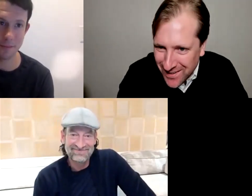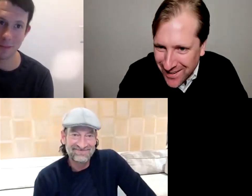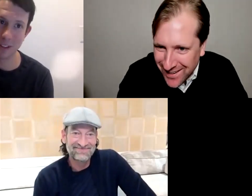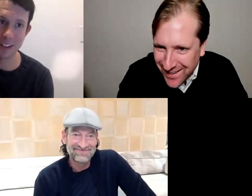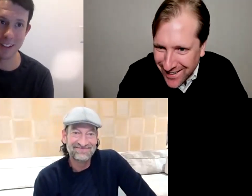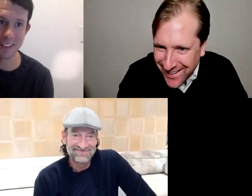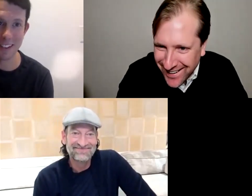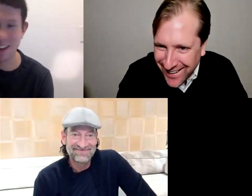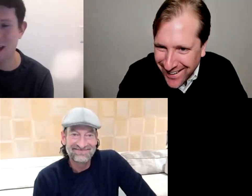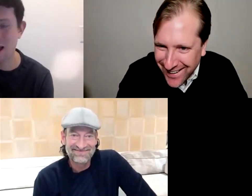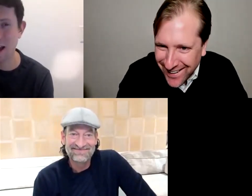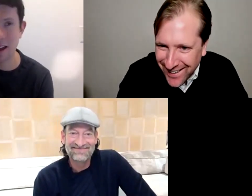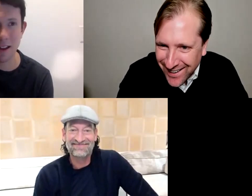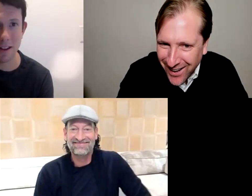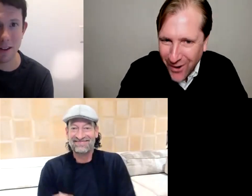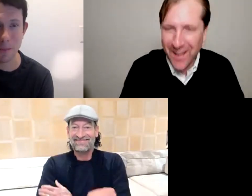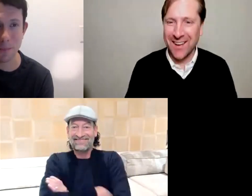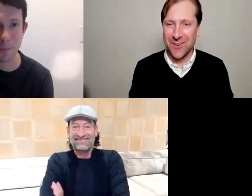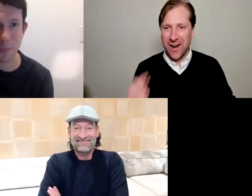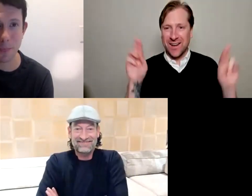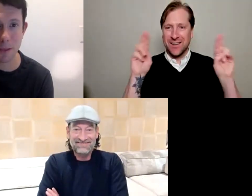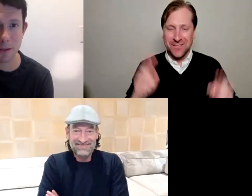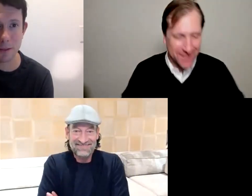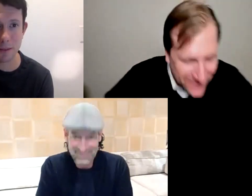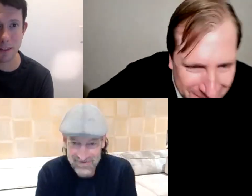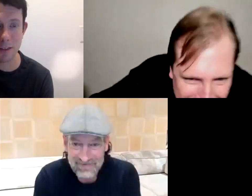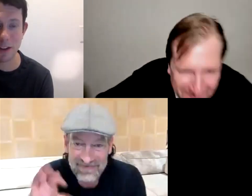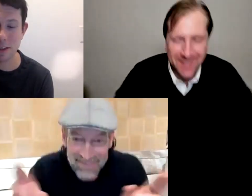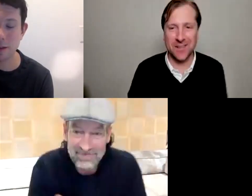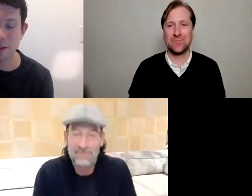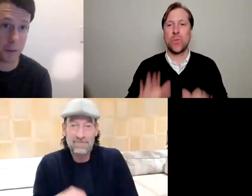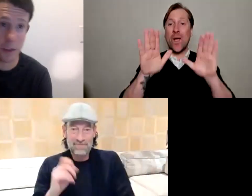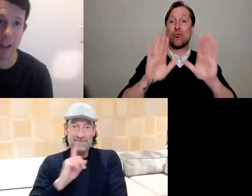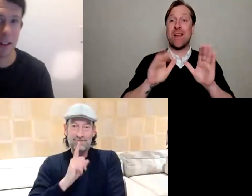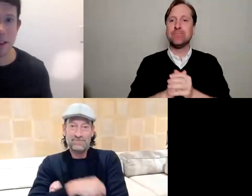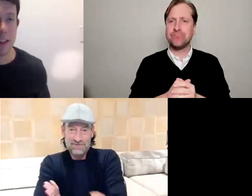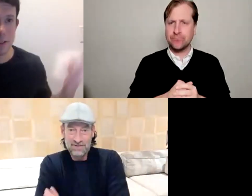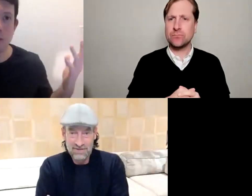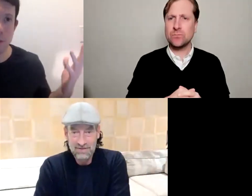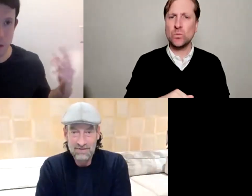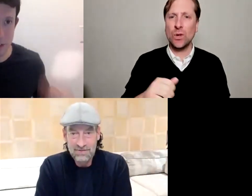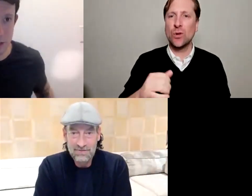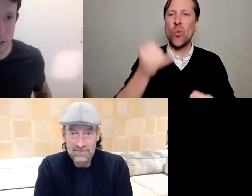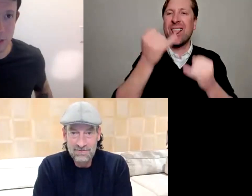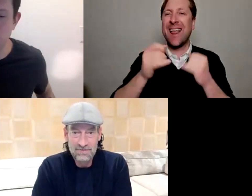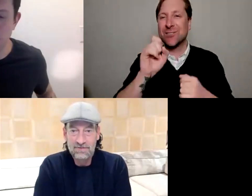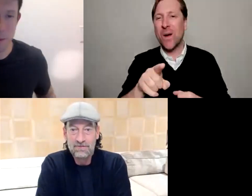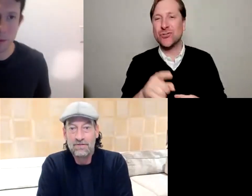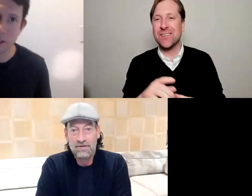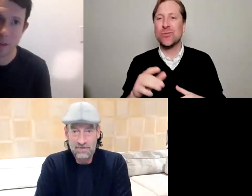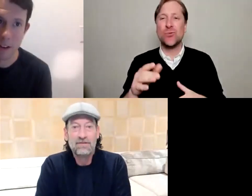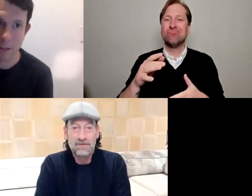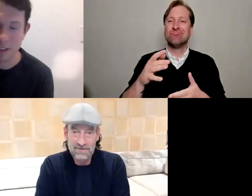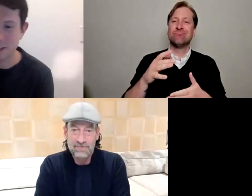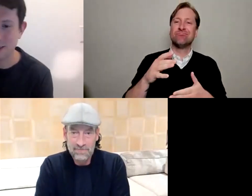Yep. Yeah. Okay, ready. Great. So yeah, I'll ask you one more question just to sort of wrap up,